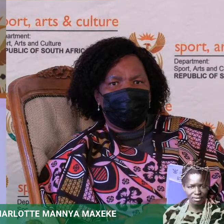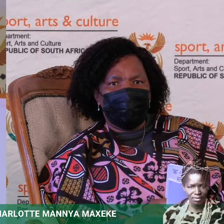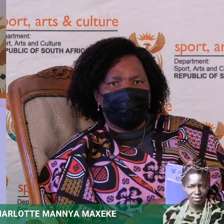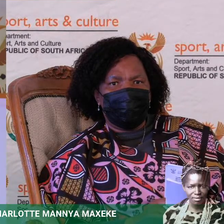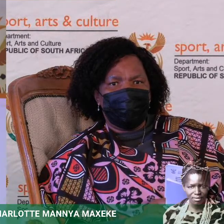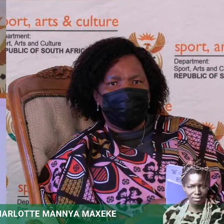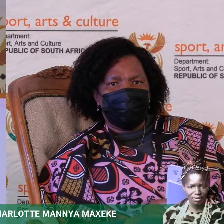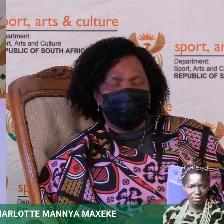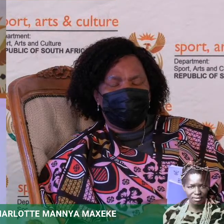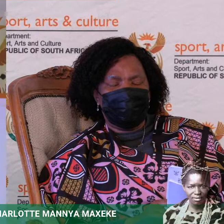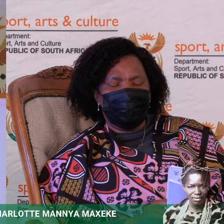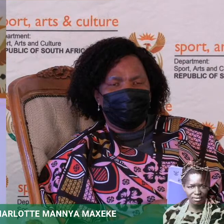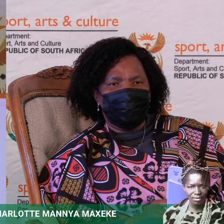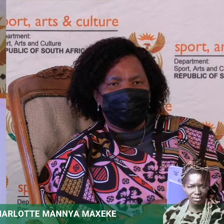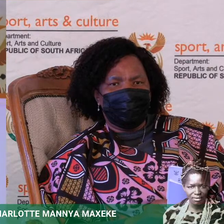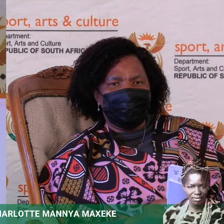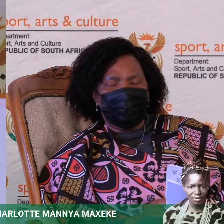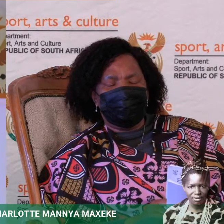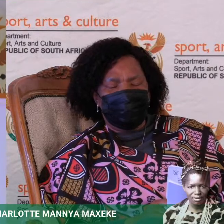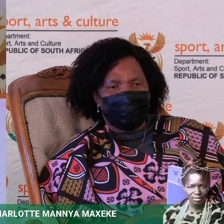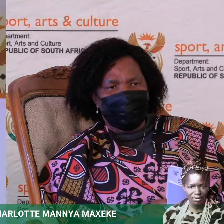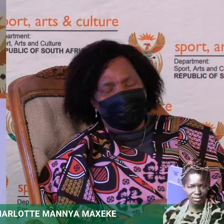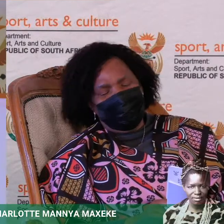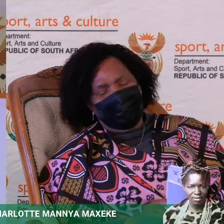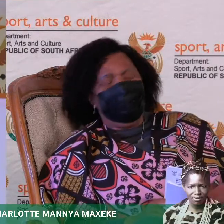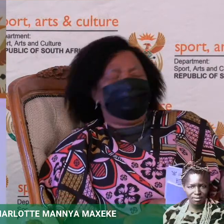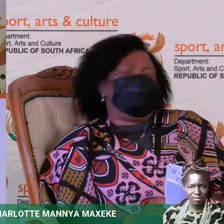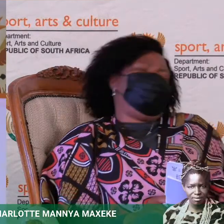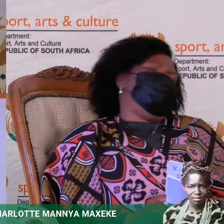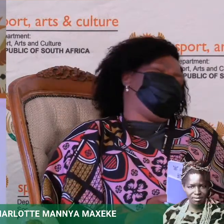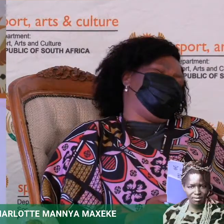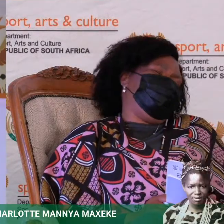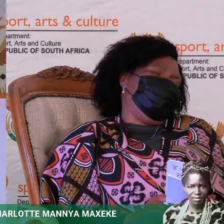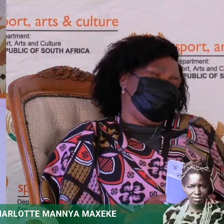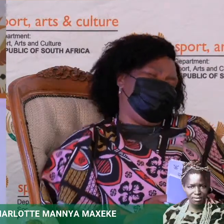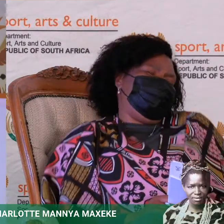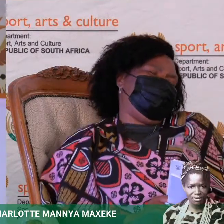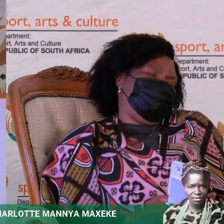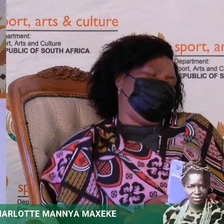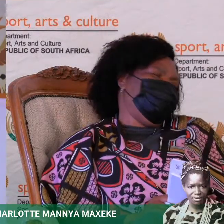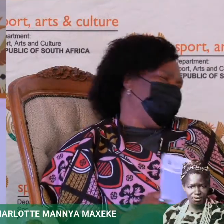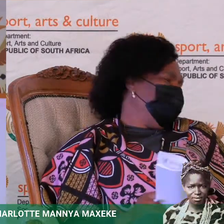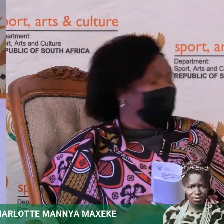ngamapolisa so into echaza ukuthi noko umdadlanyana apha kum